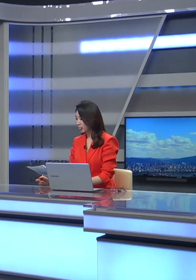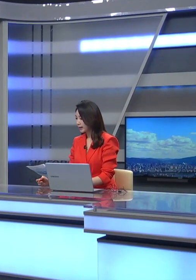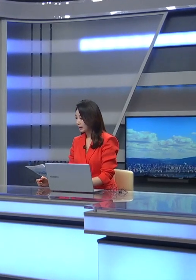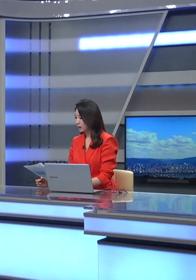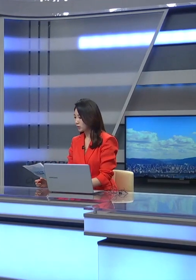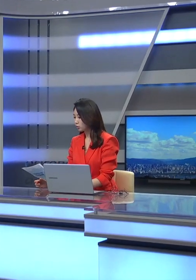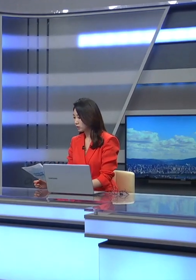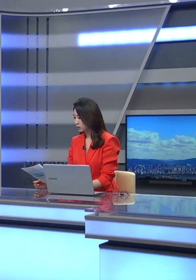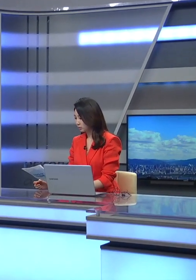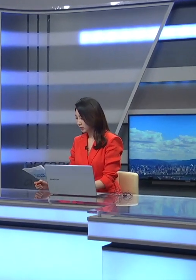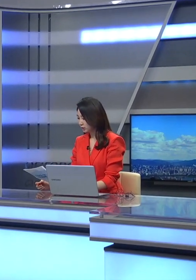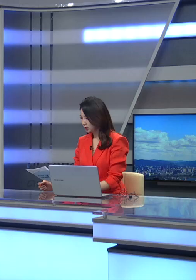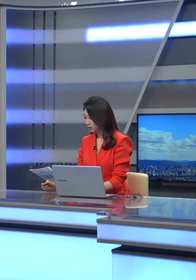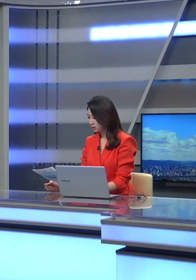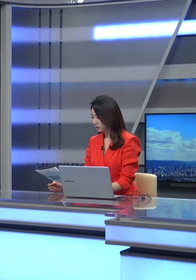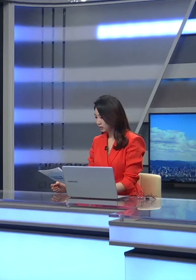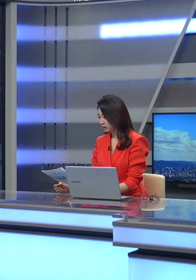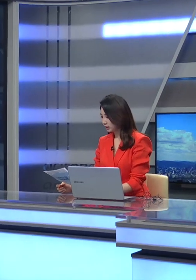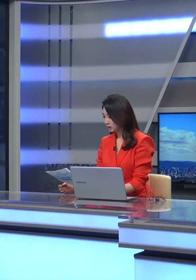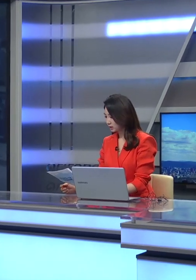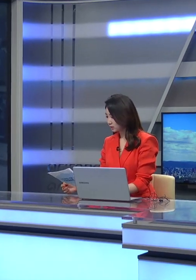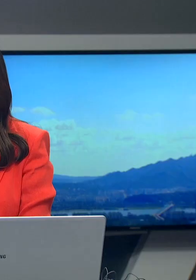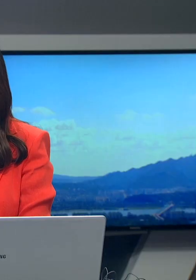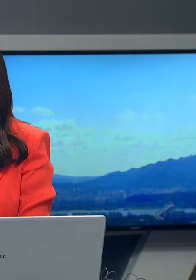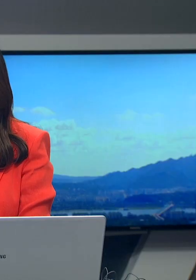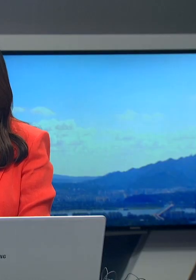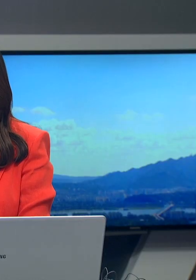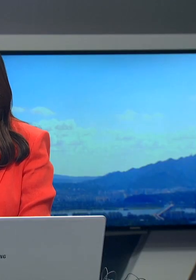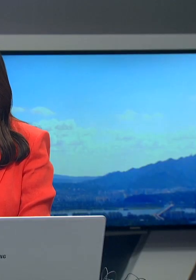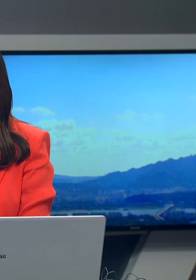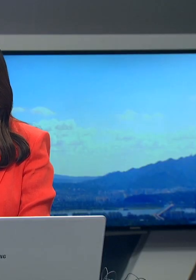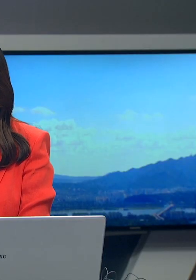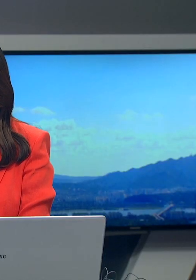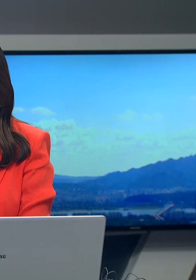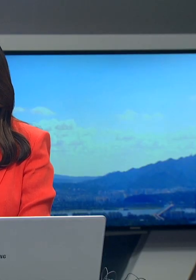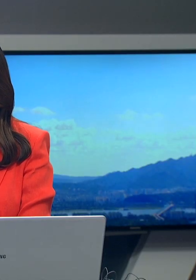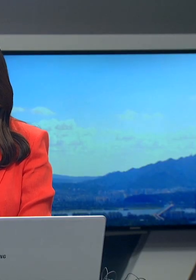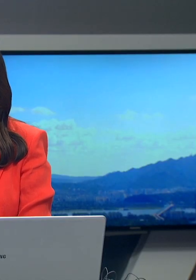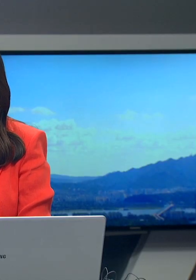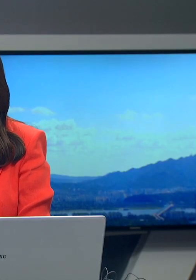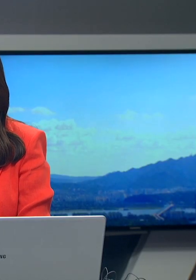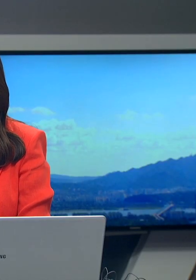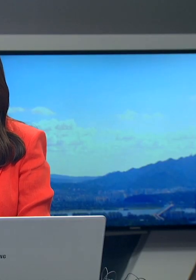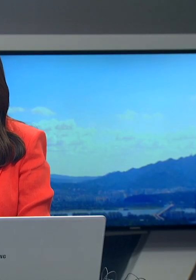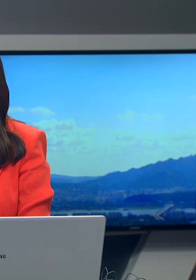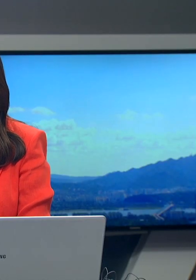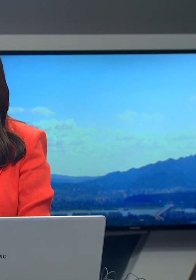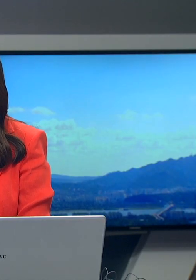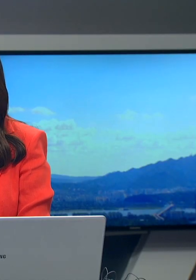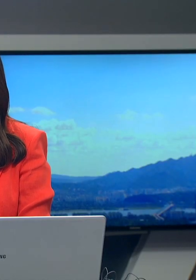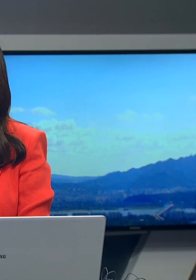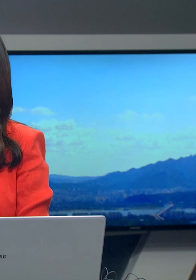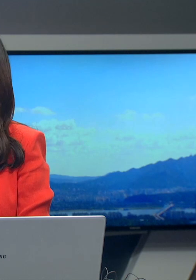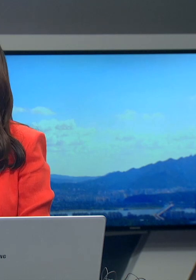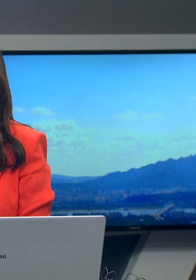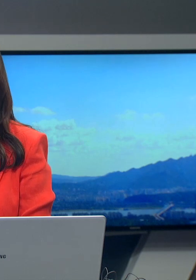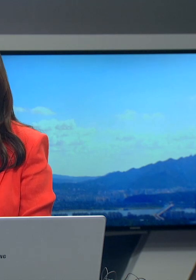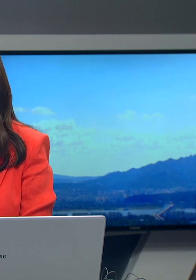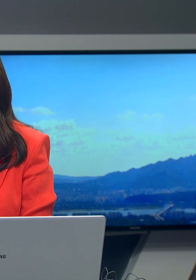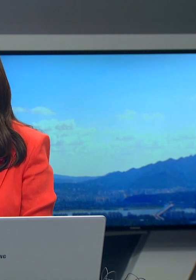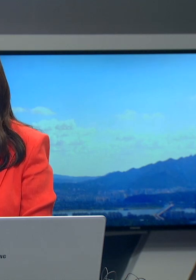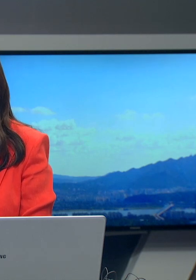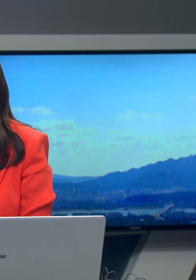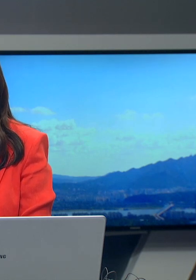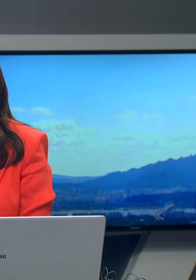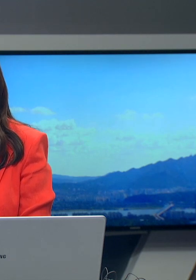Korea. Kwon mentioned that we should remember that there are more benefits of